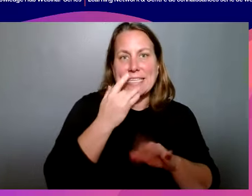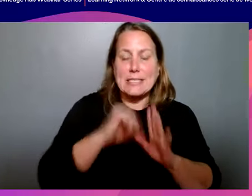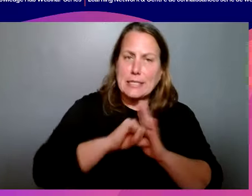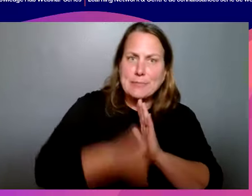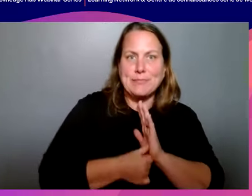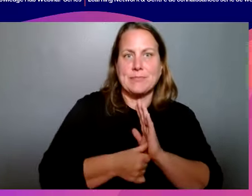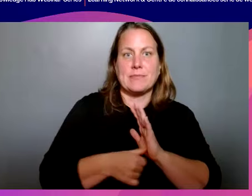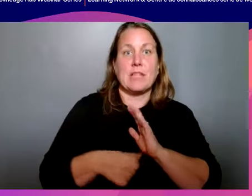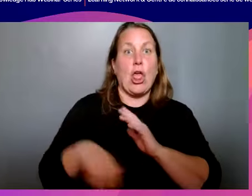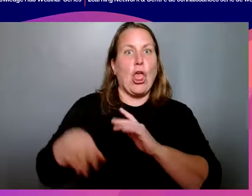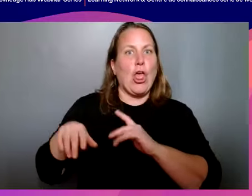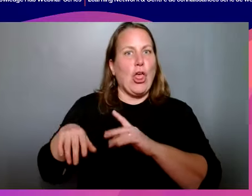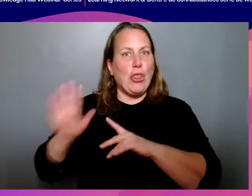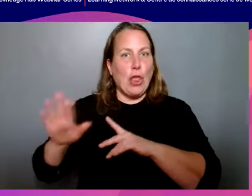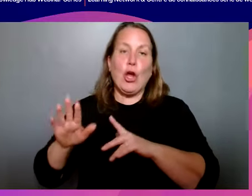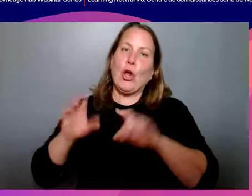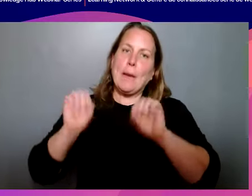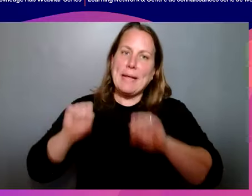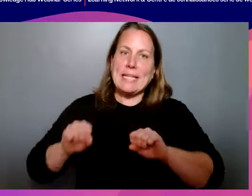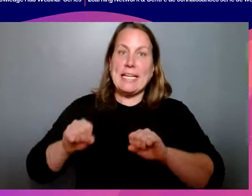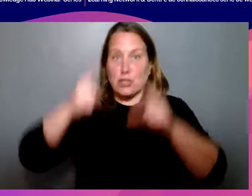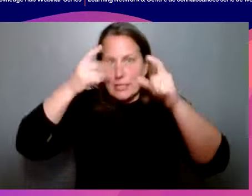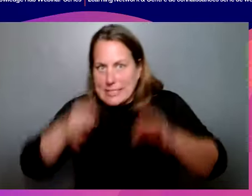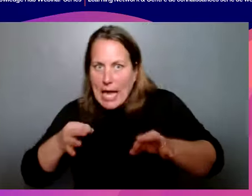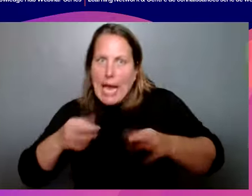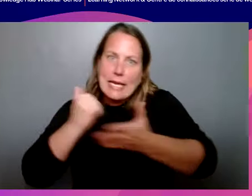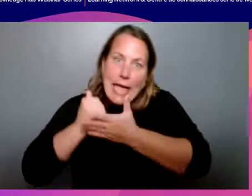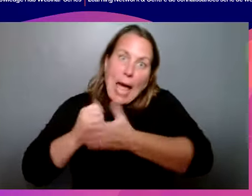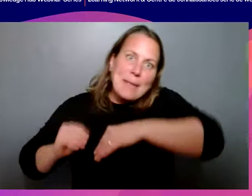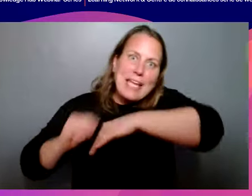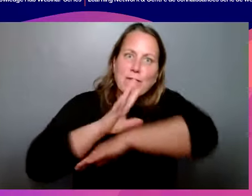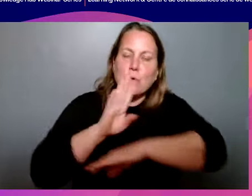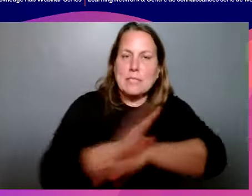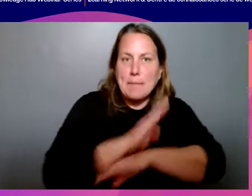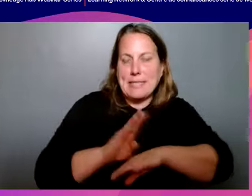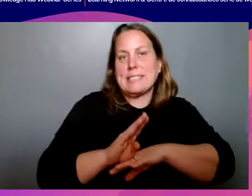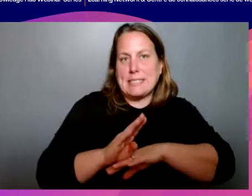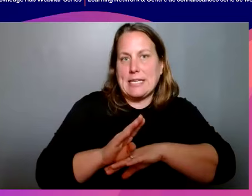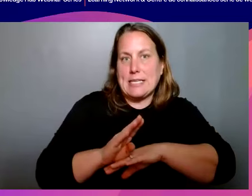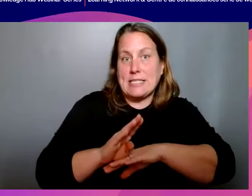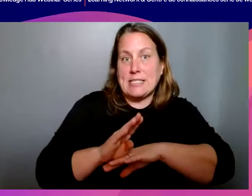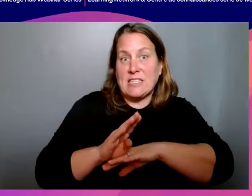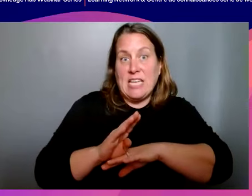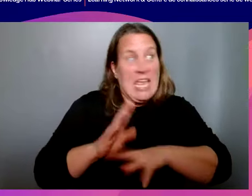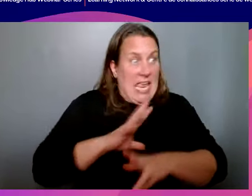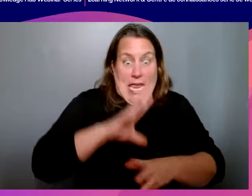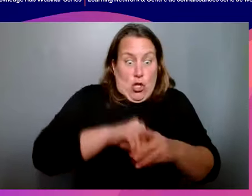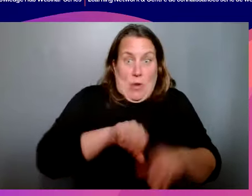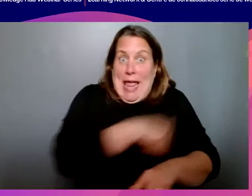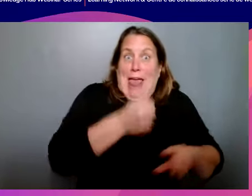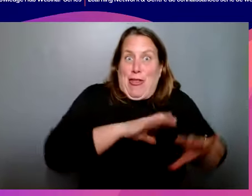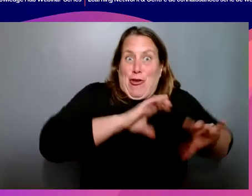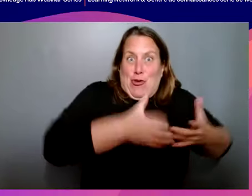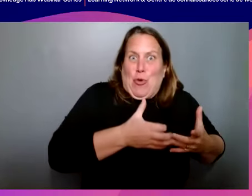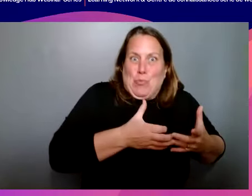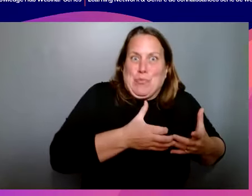2SLGBTQIA plus voices in decision-making processes, as well as other marginalized groups. And it